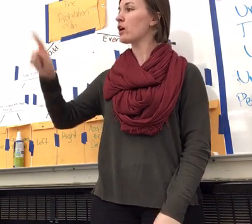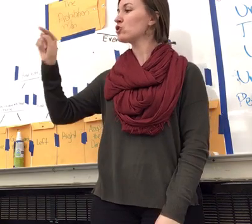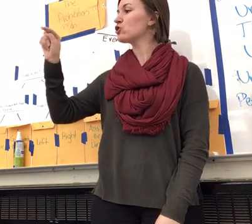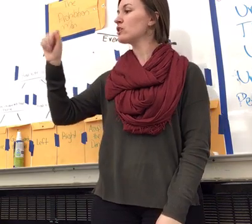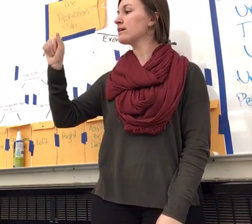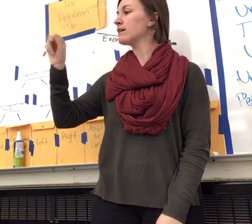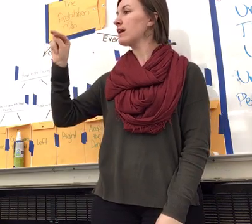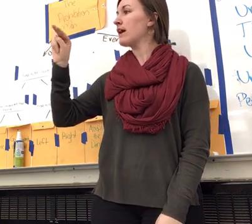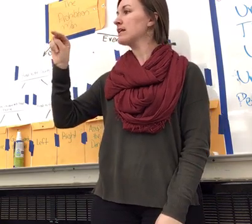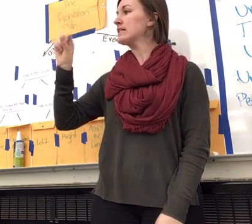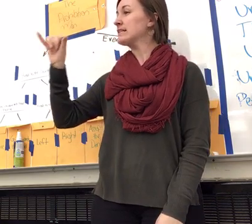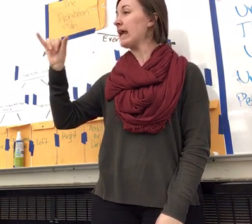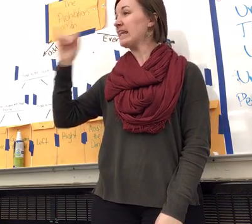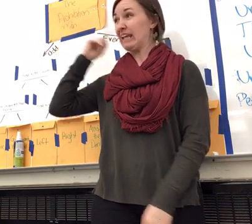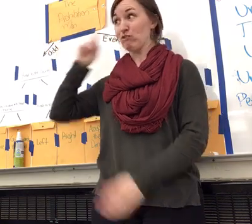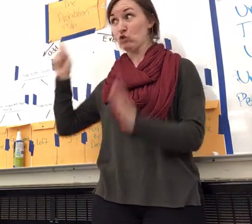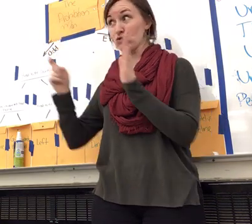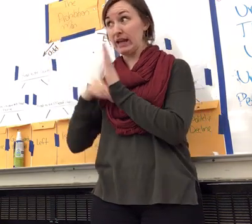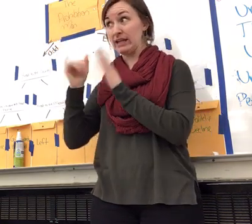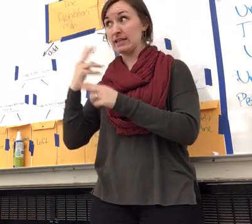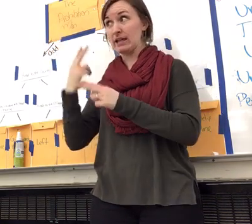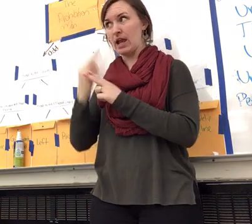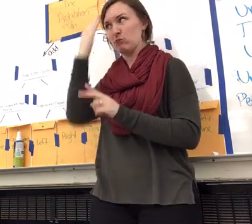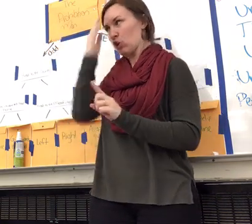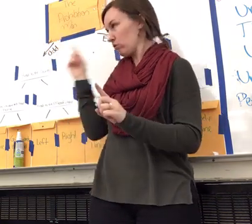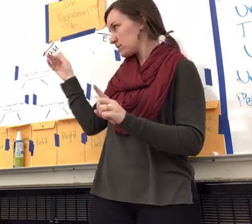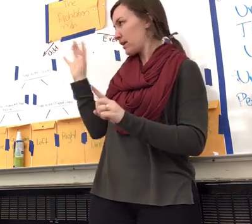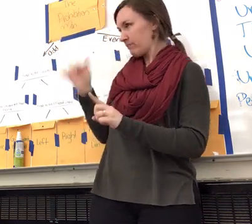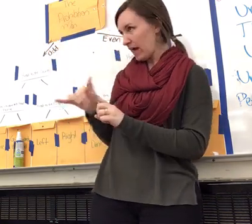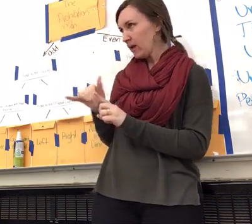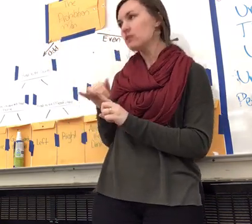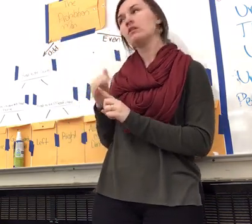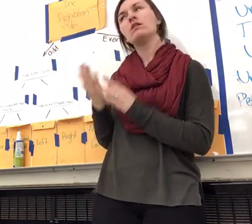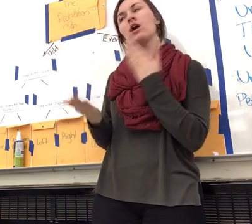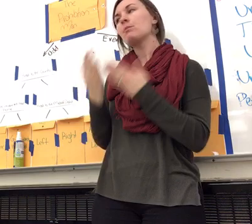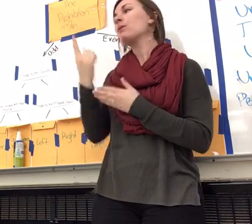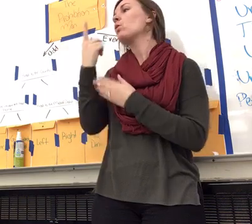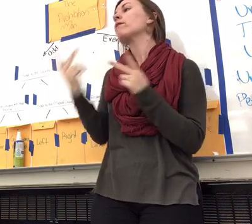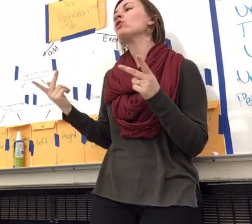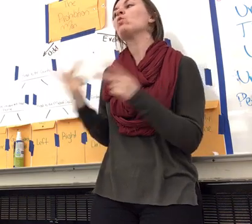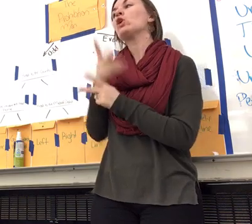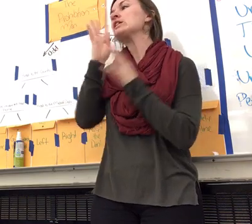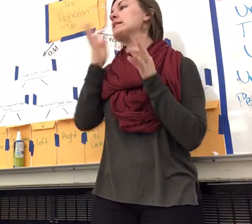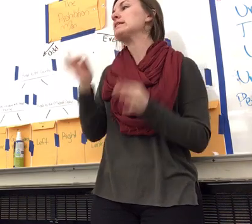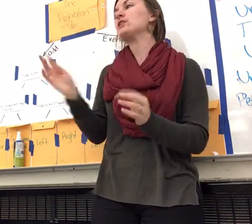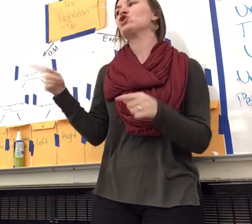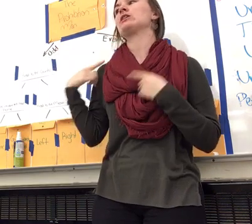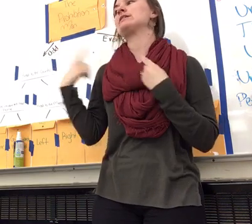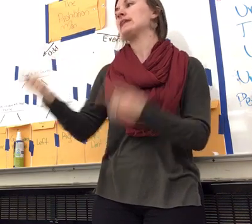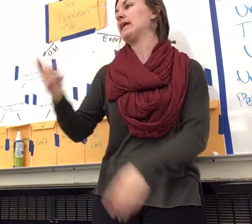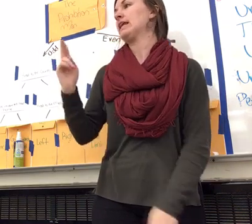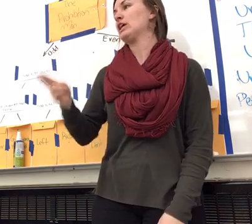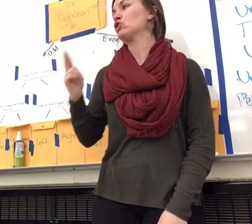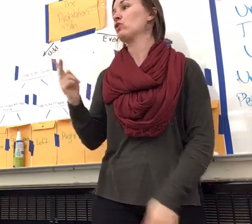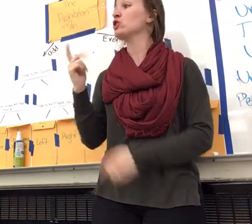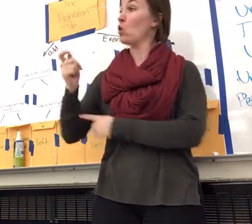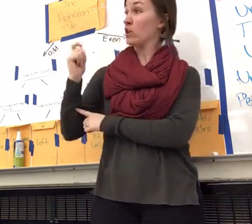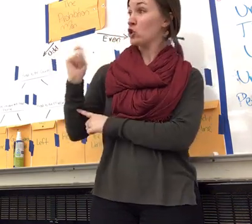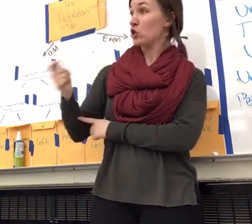sourcing. Judge Taney decides one of probably the worst decisions in American history. Basically what he says is because he is not